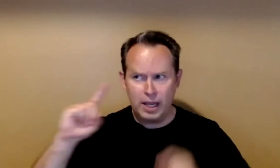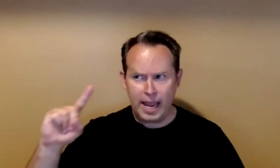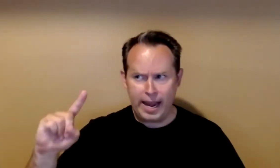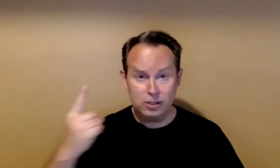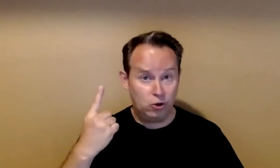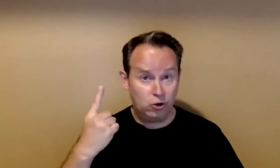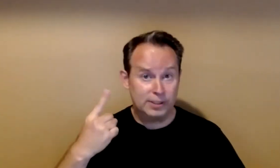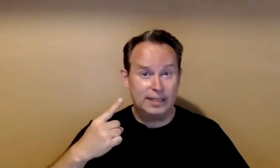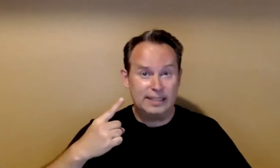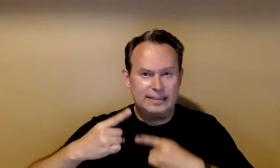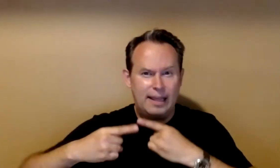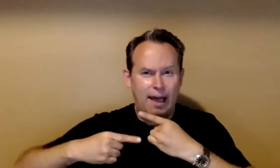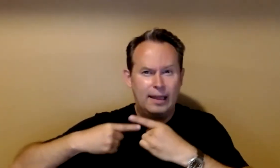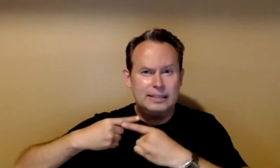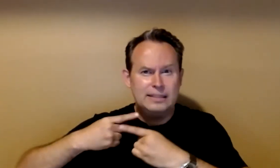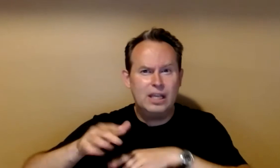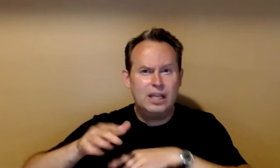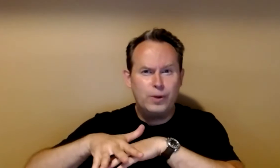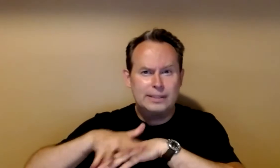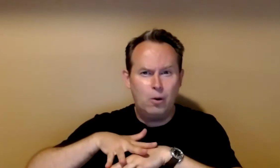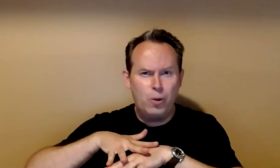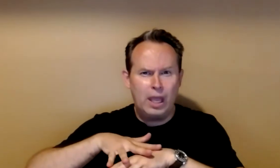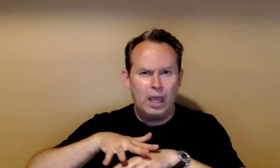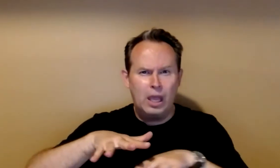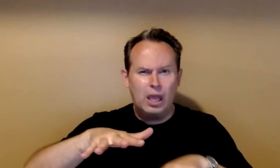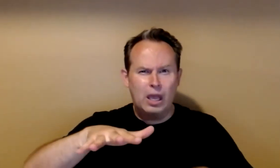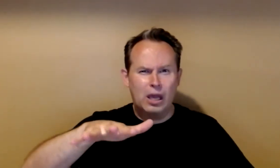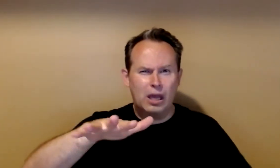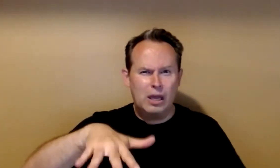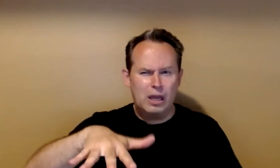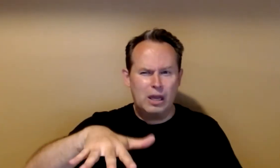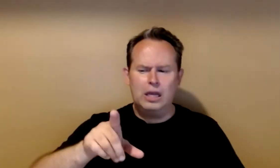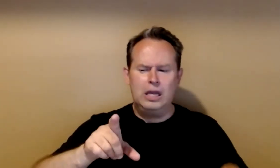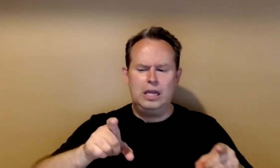back on and turned to me and signed very slowly,